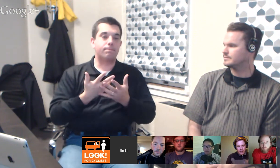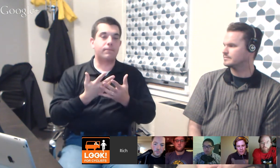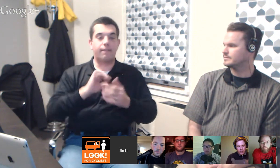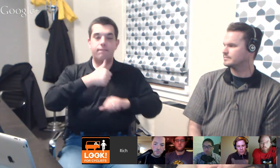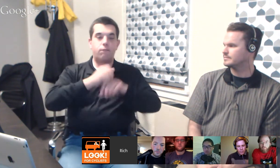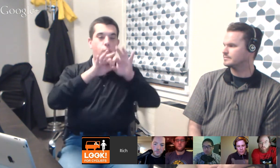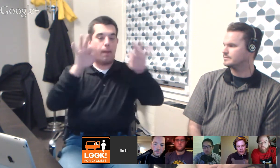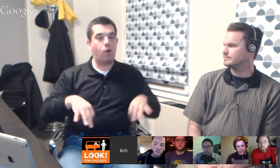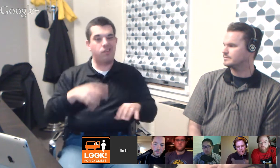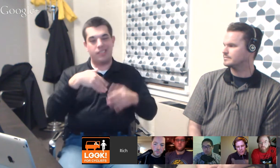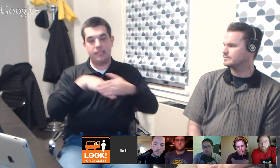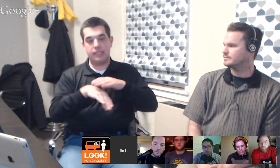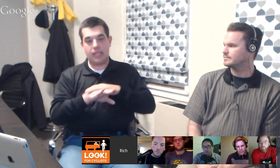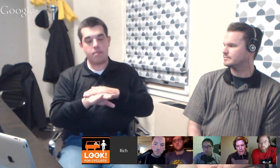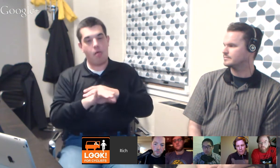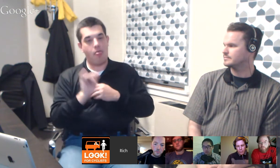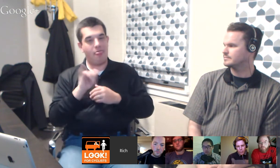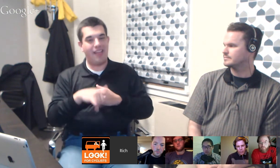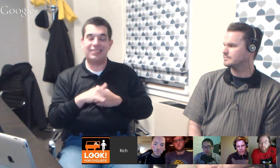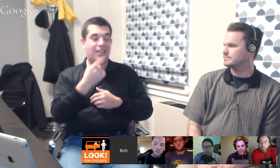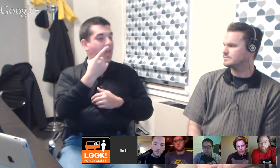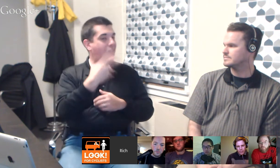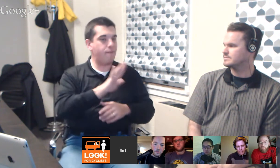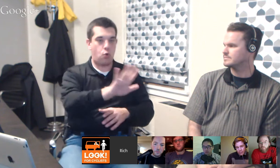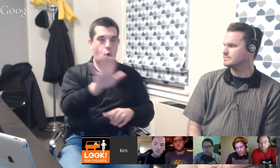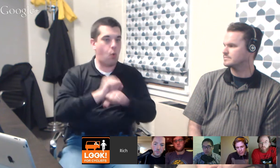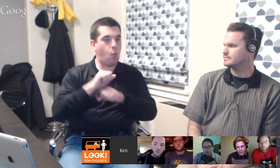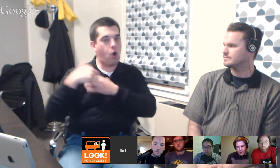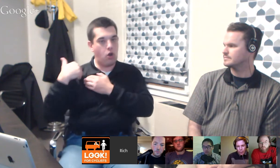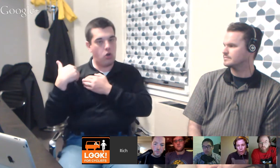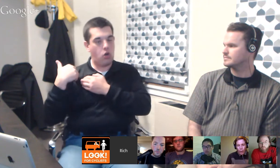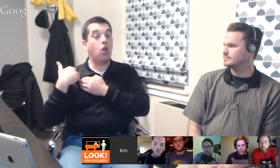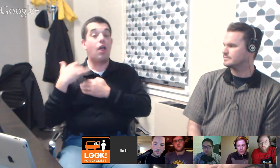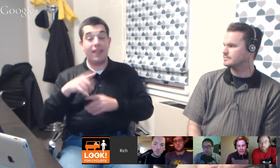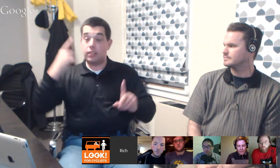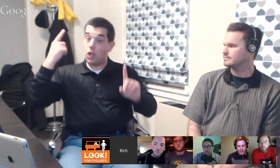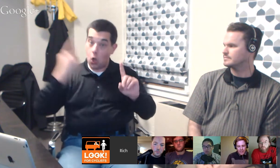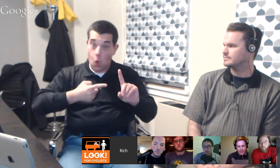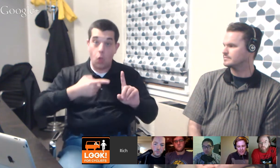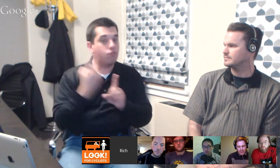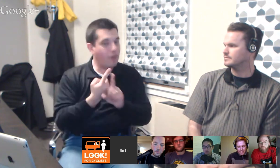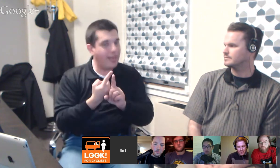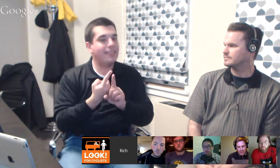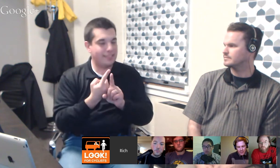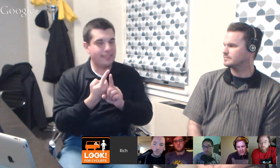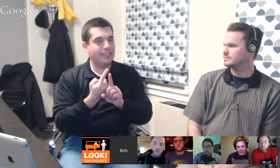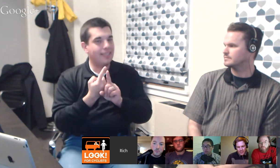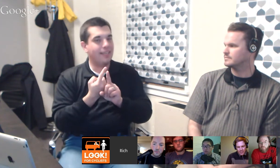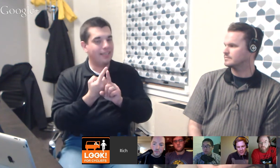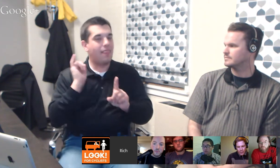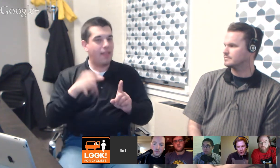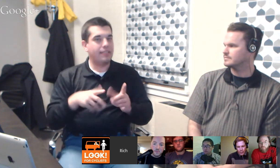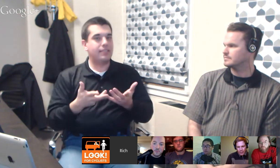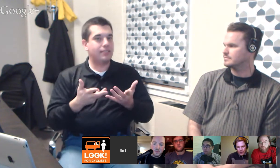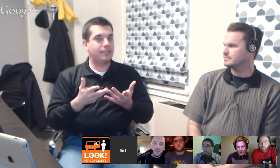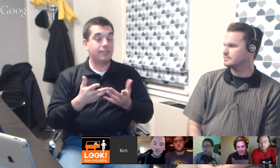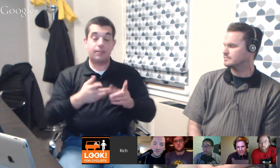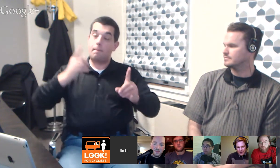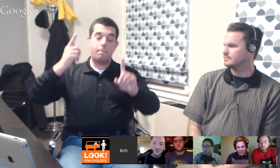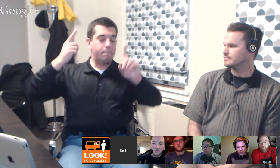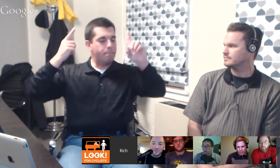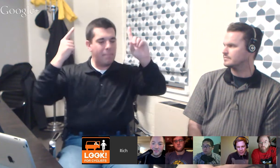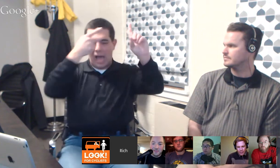says it's accessible is only half the work you have to do. I mean, that's the goal, right? That's the holy grail. I